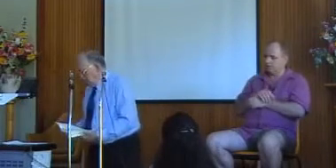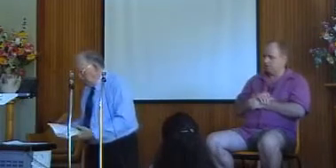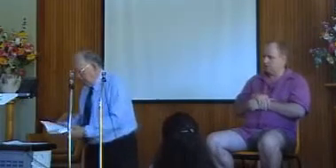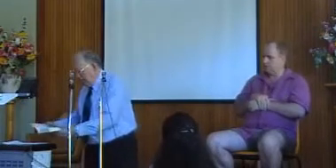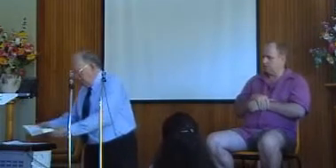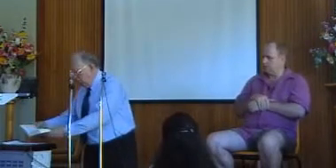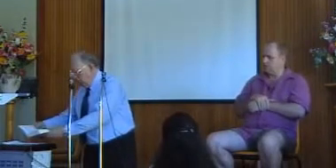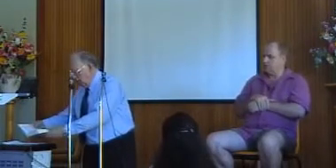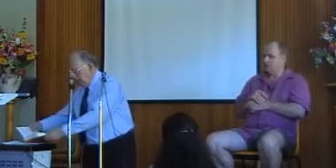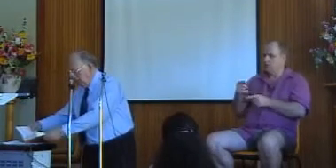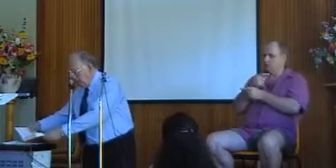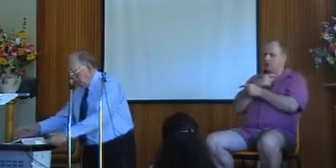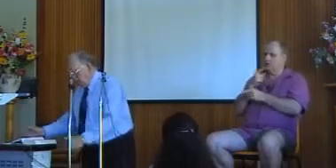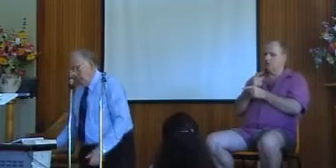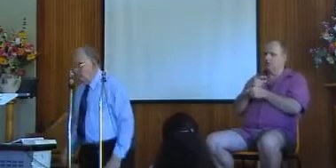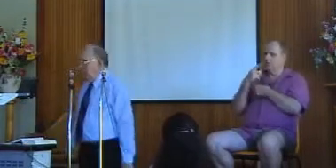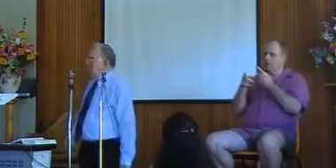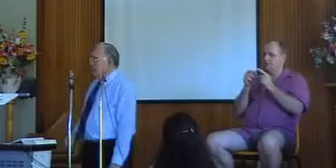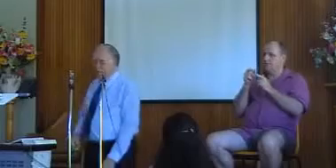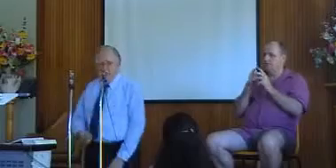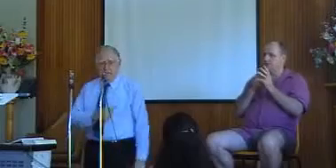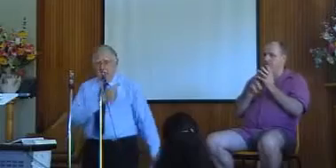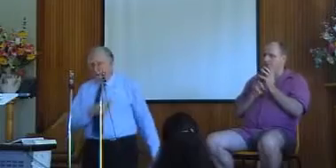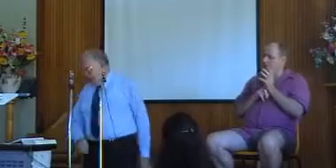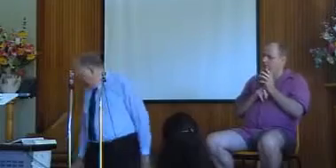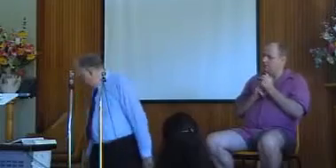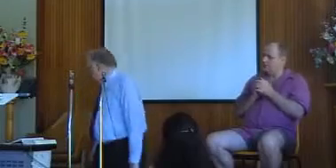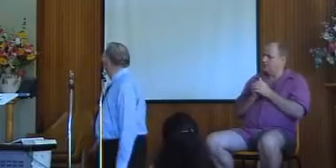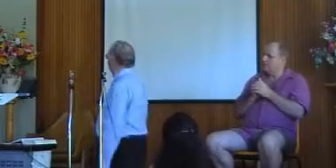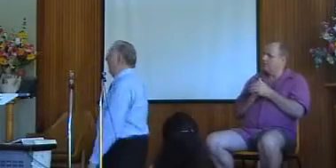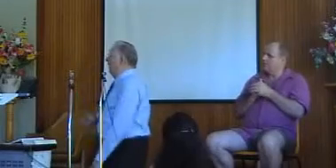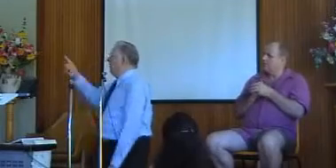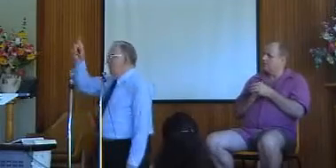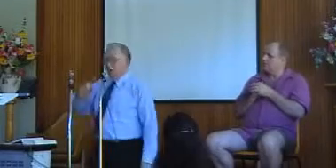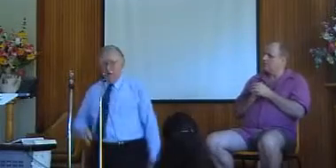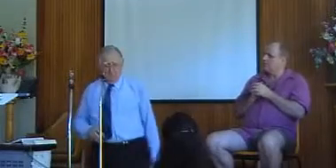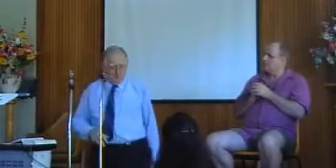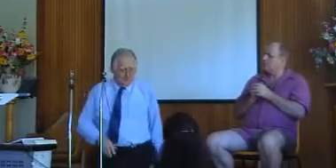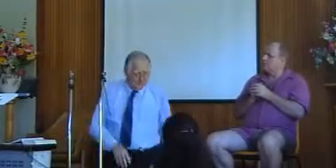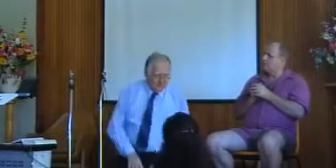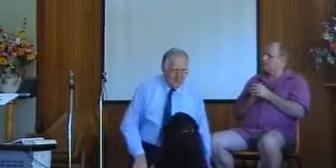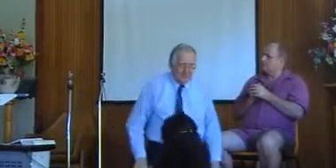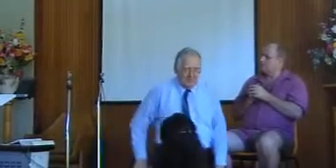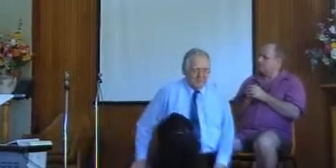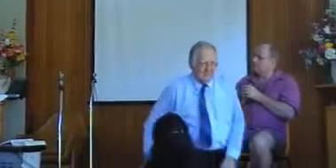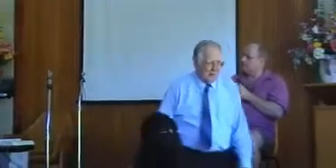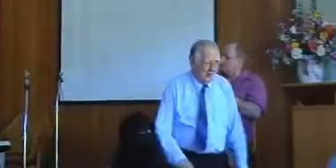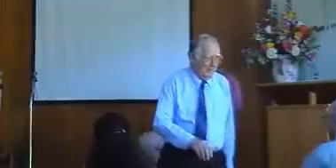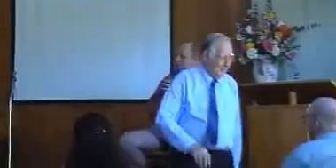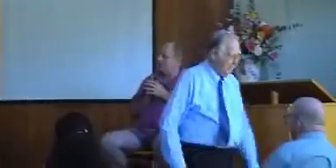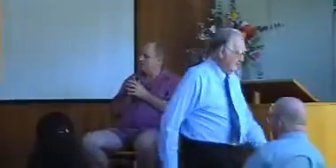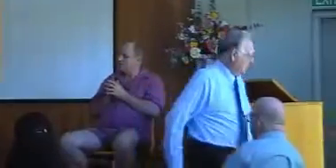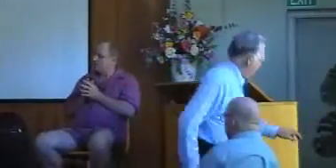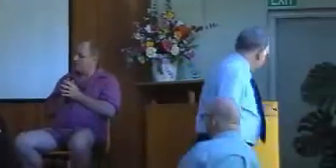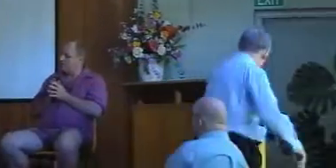We've spoken about 4 or 5 people. I'll go back there and I'll finish in a couple of minutes.